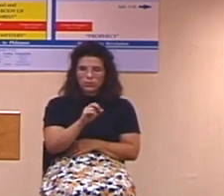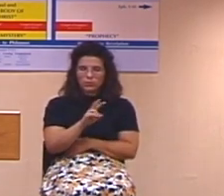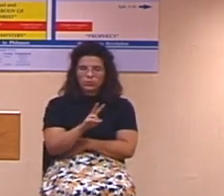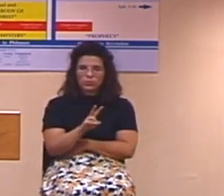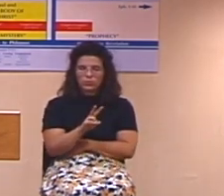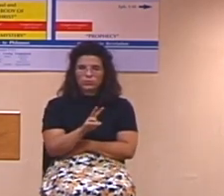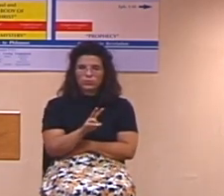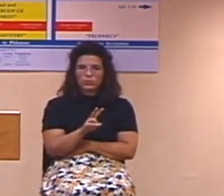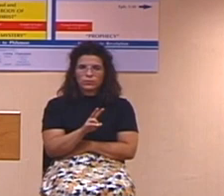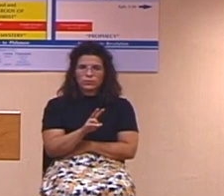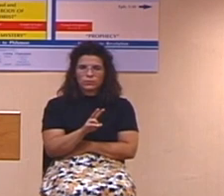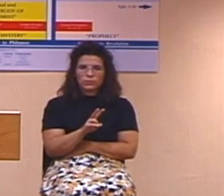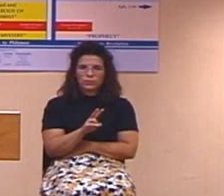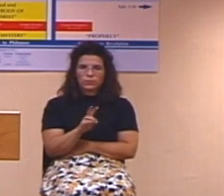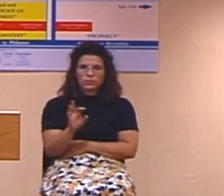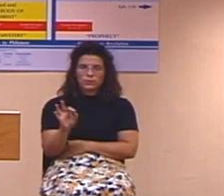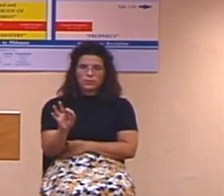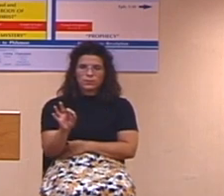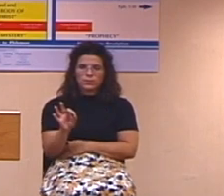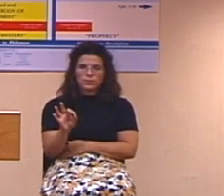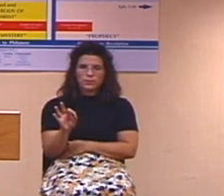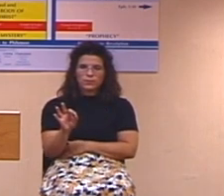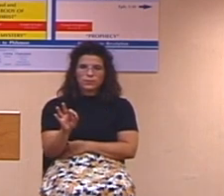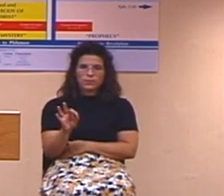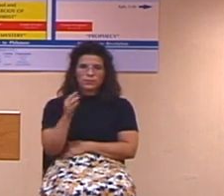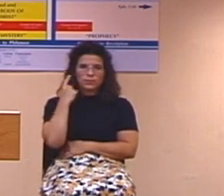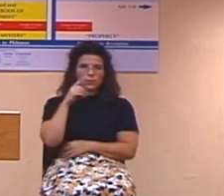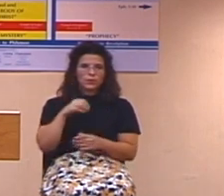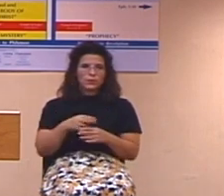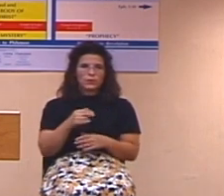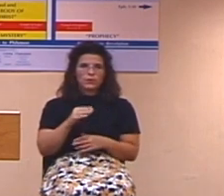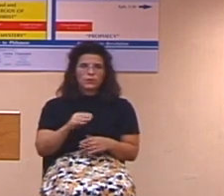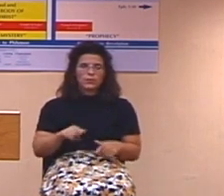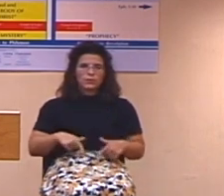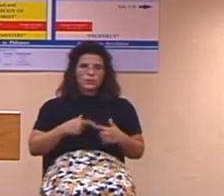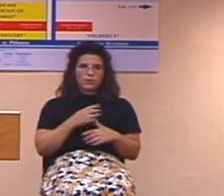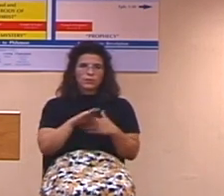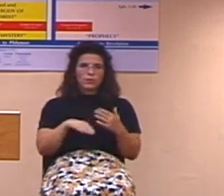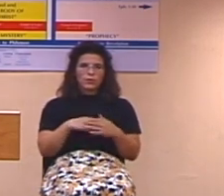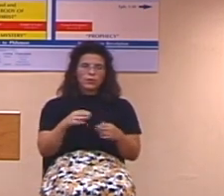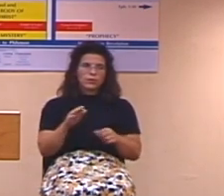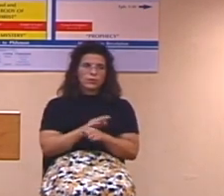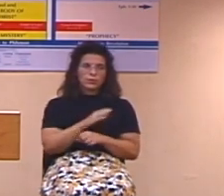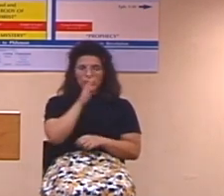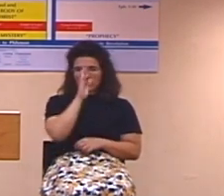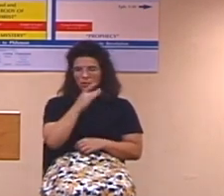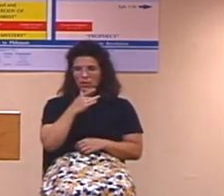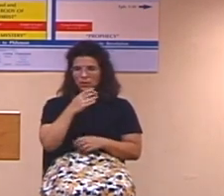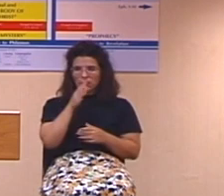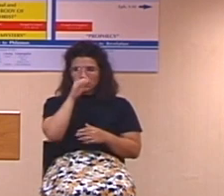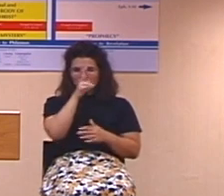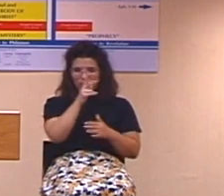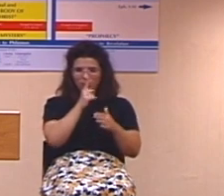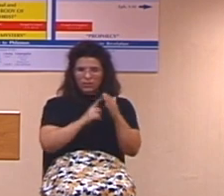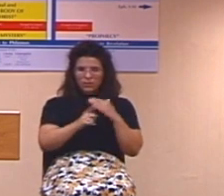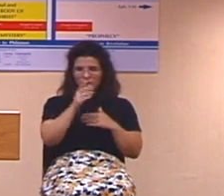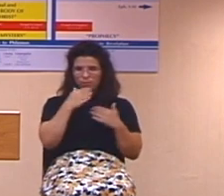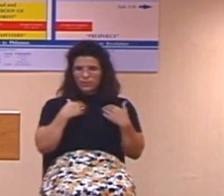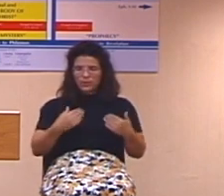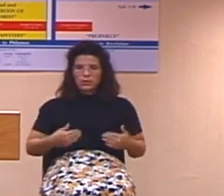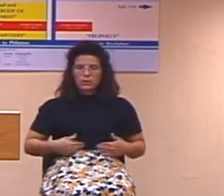Colossians 2. Look at verse 9. For in him dwelleth all the fullness of the Godhead bodily. In